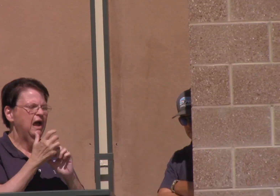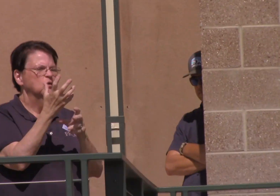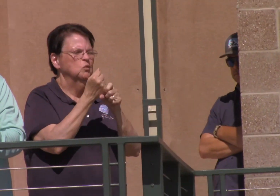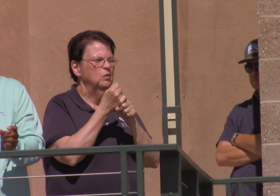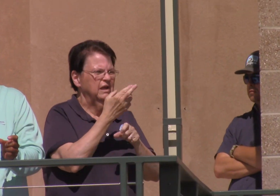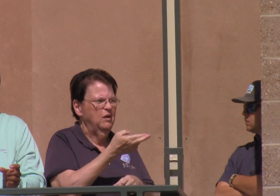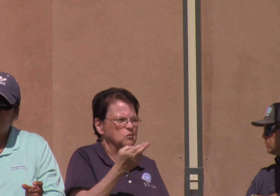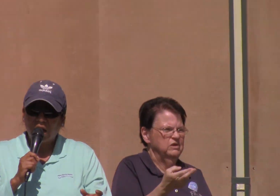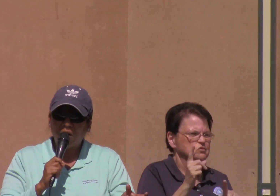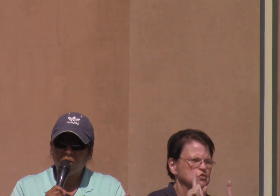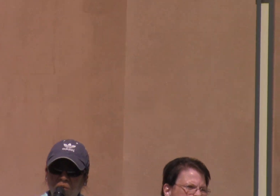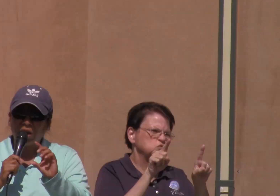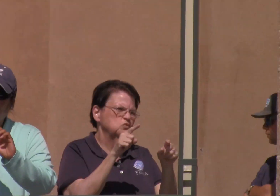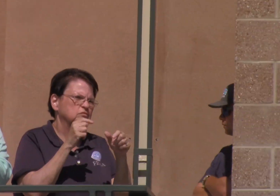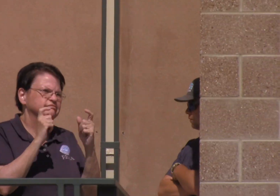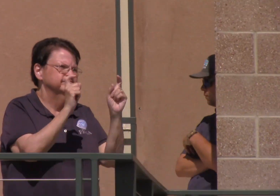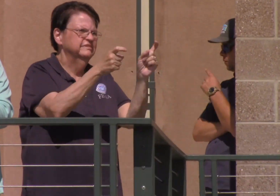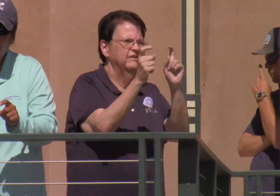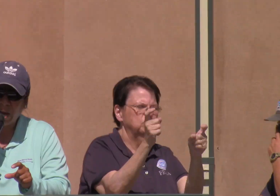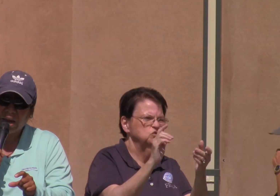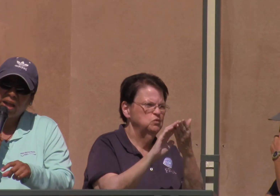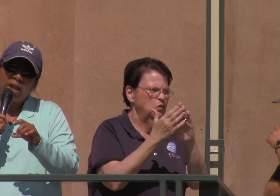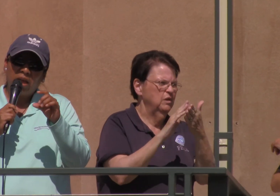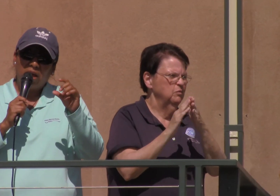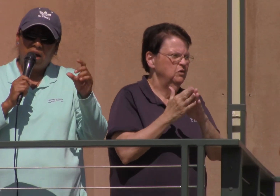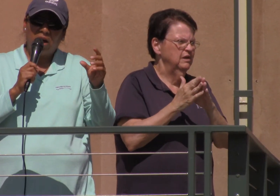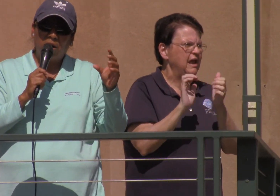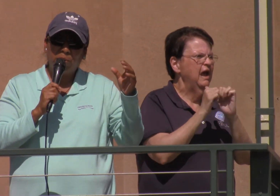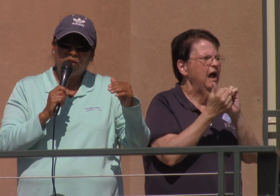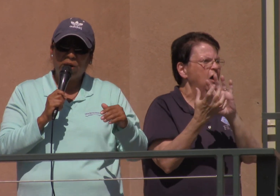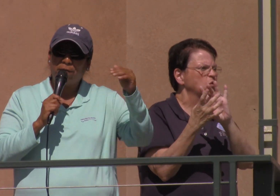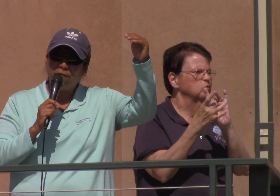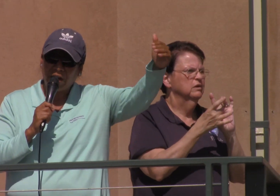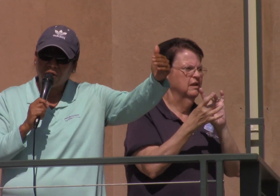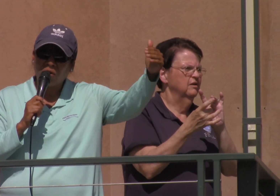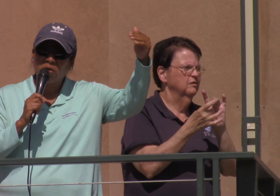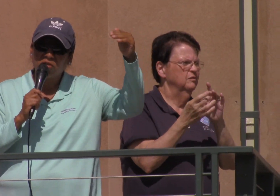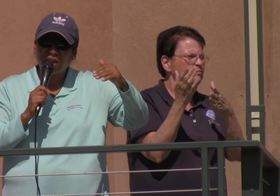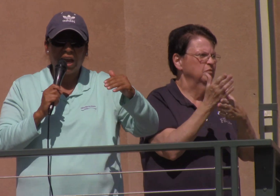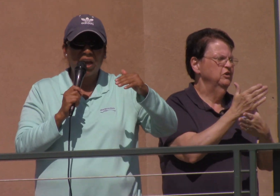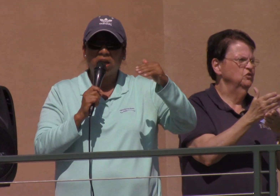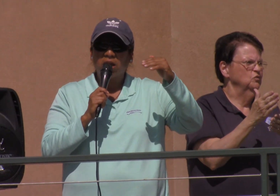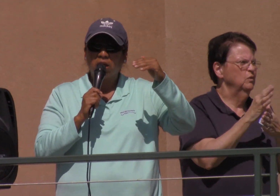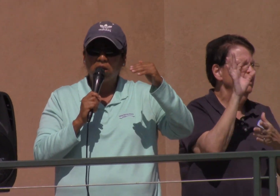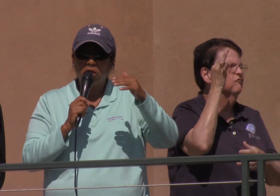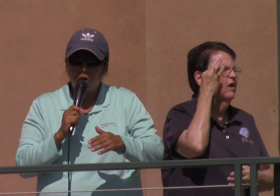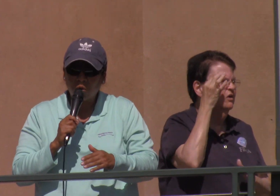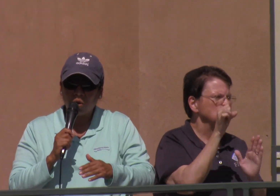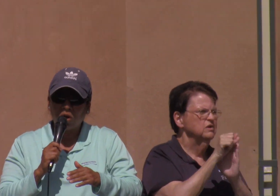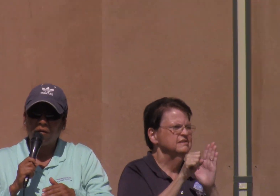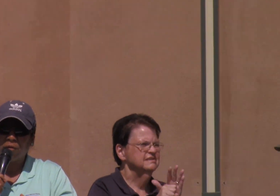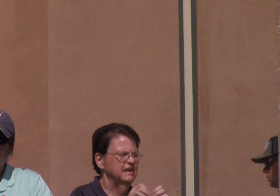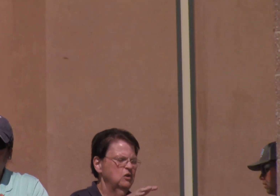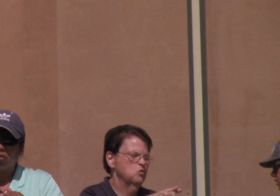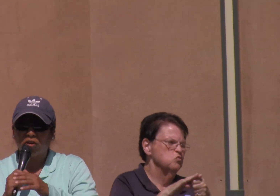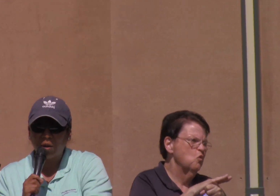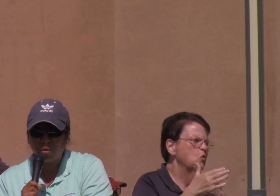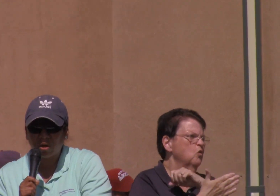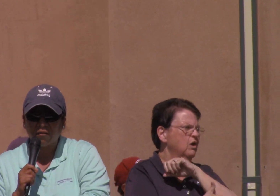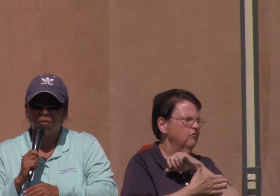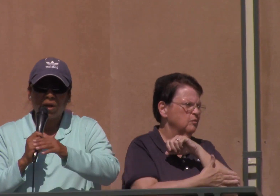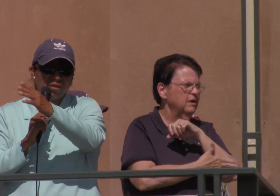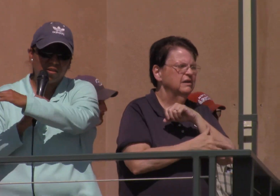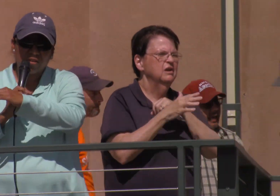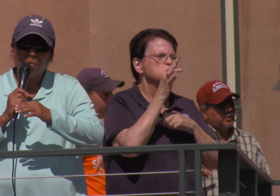to communities, how do we collaborate between federal, state, local government,